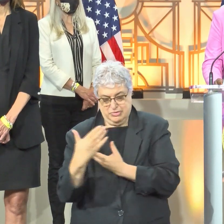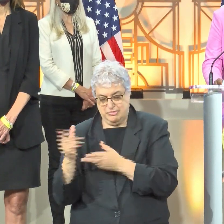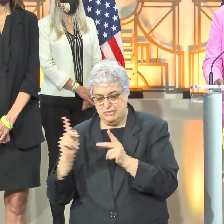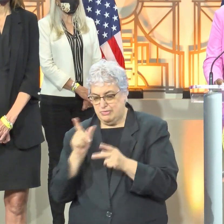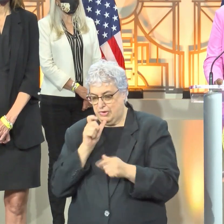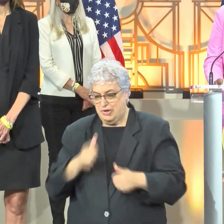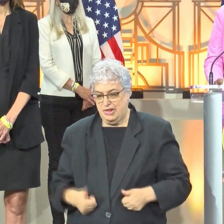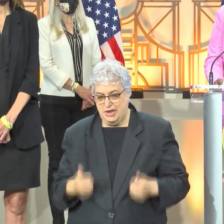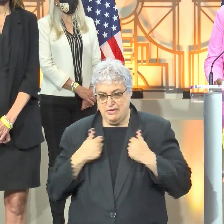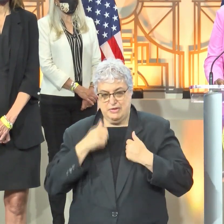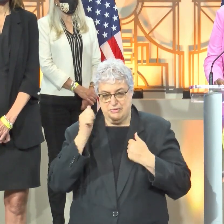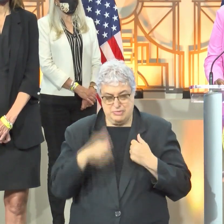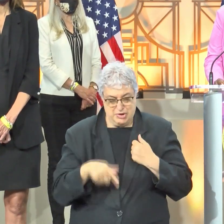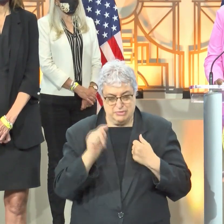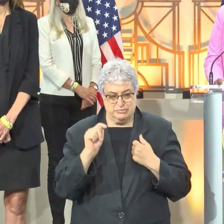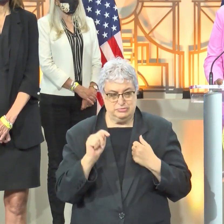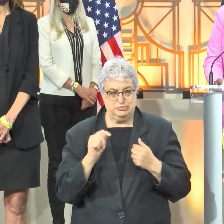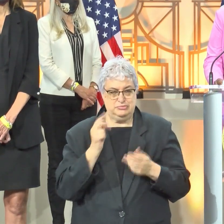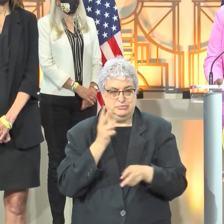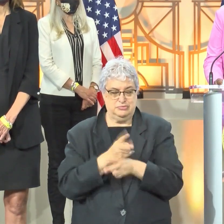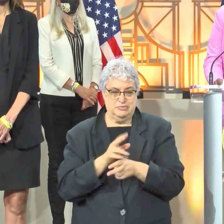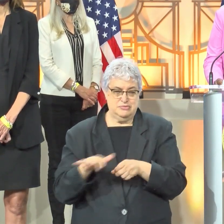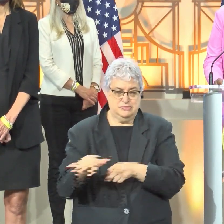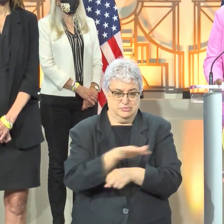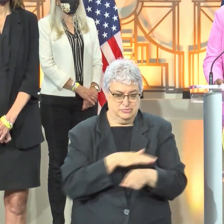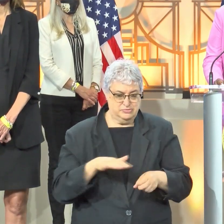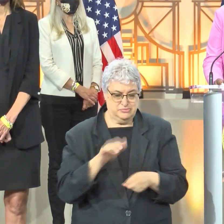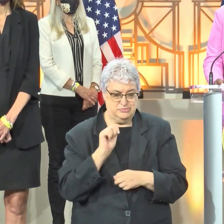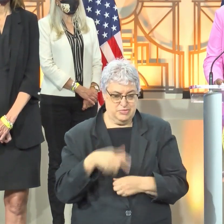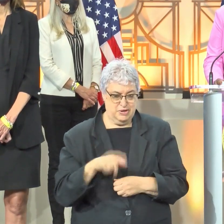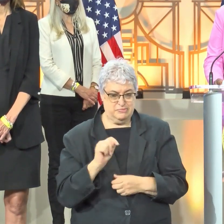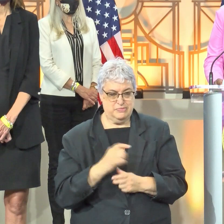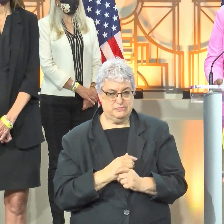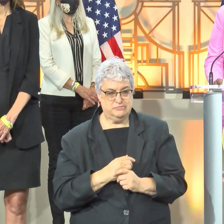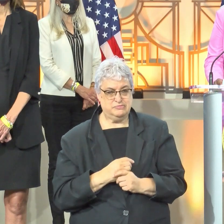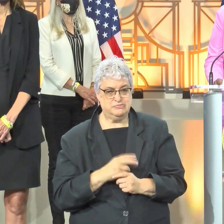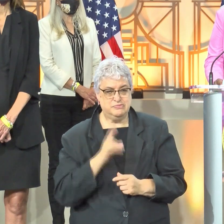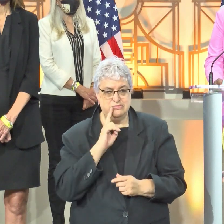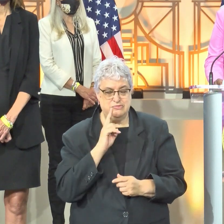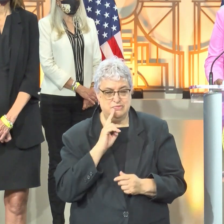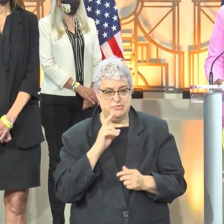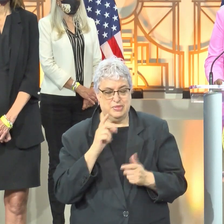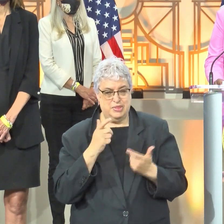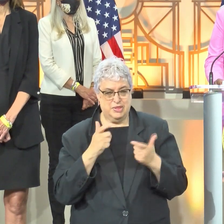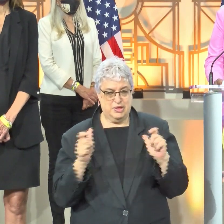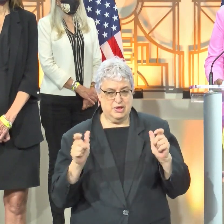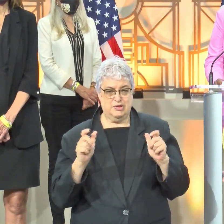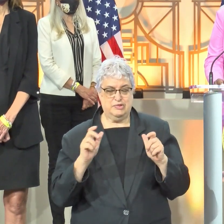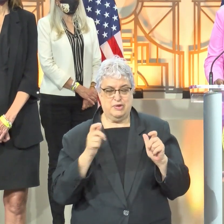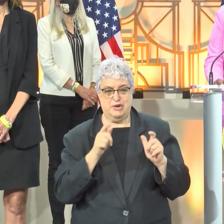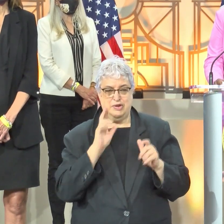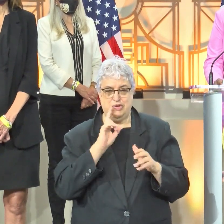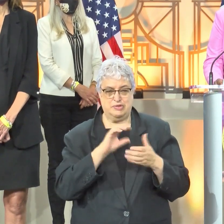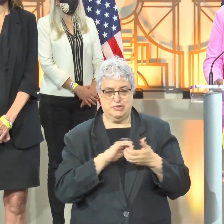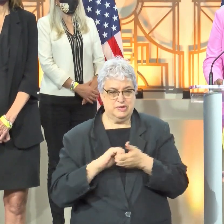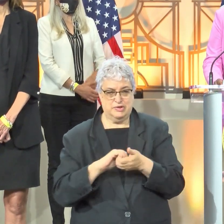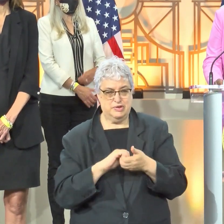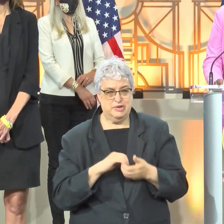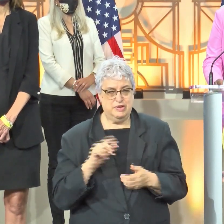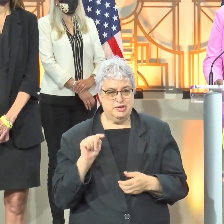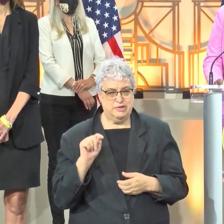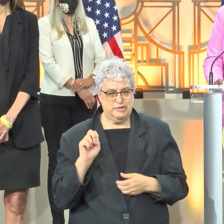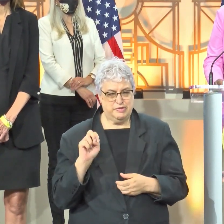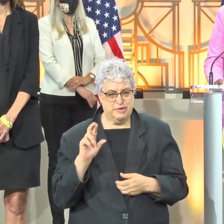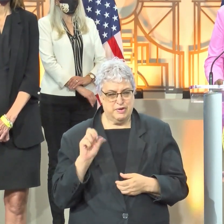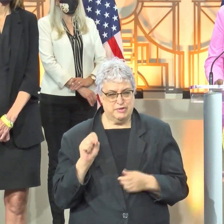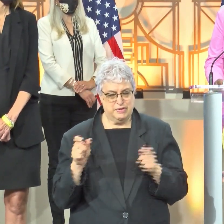in our apartments to make sure we're keeping our areas clean. The Greater Houston Partnership, we cannot forget our Tourism Management